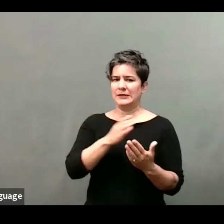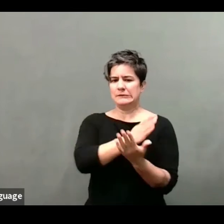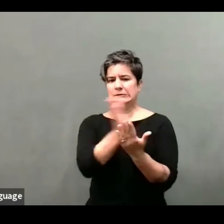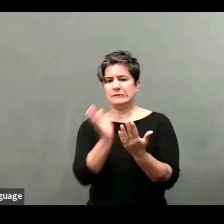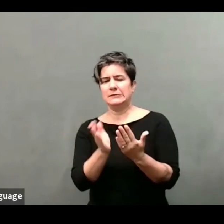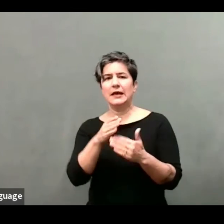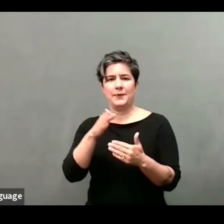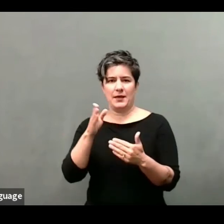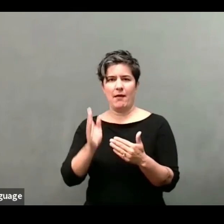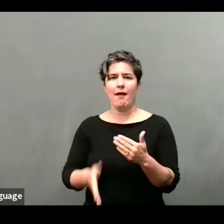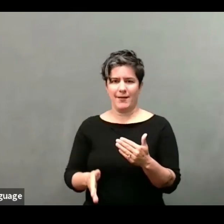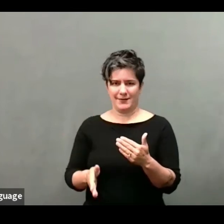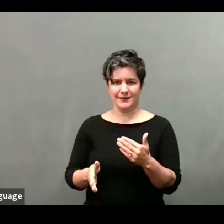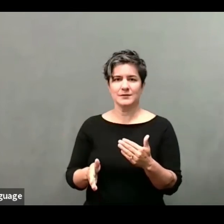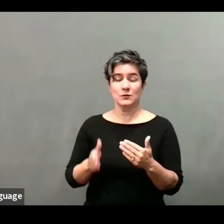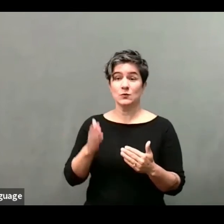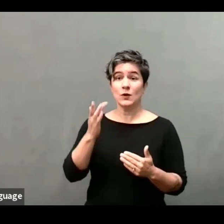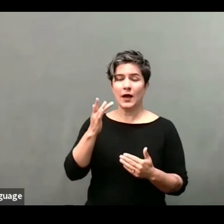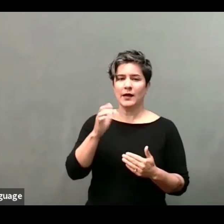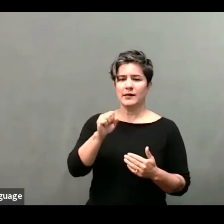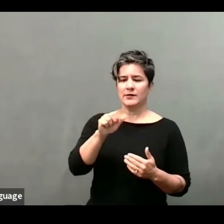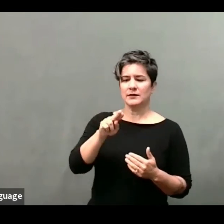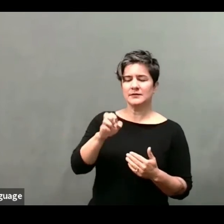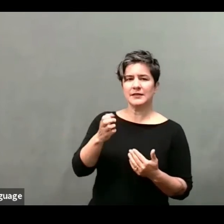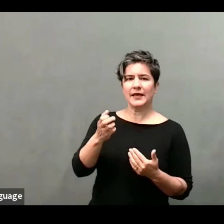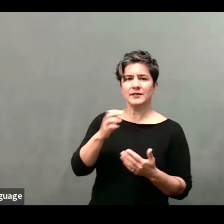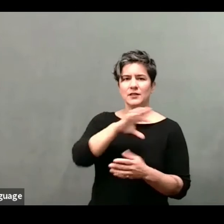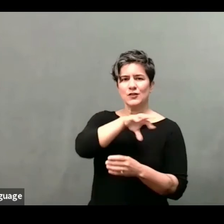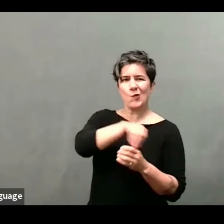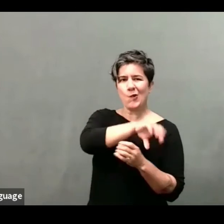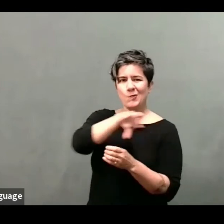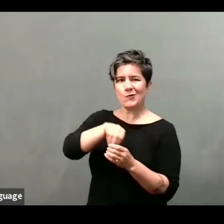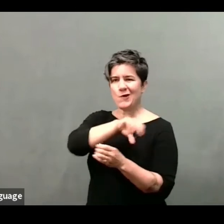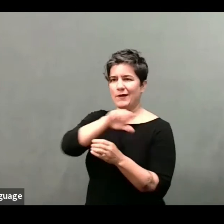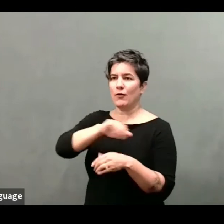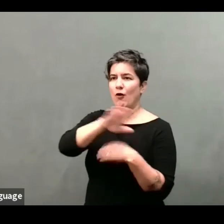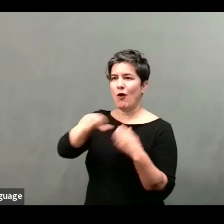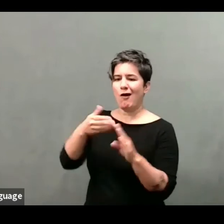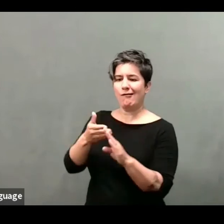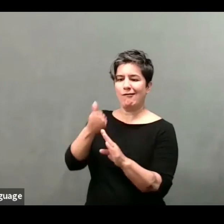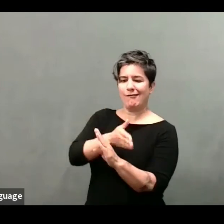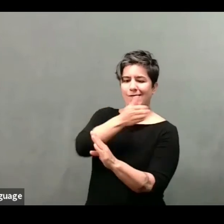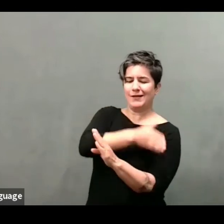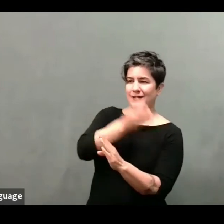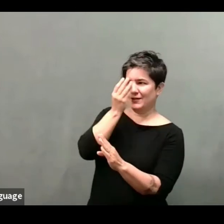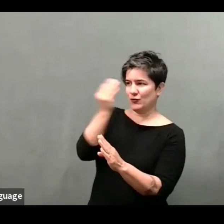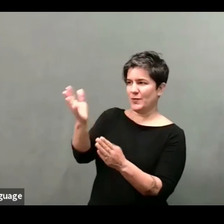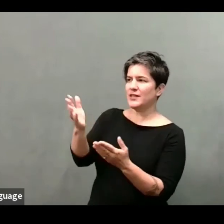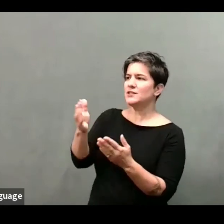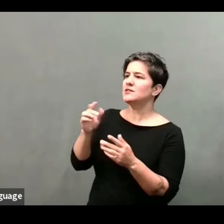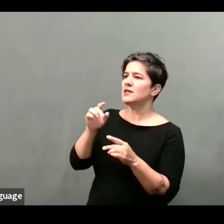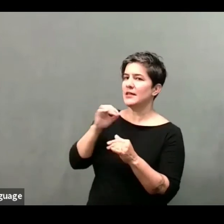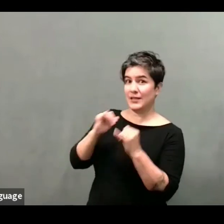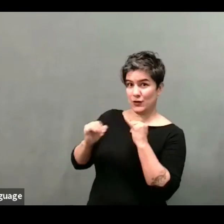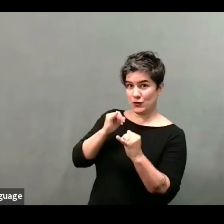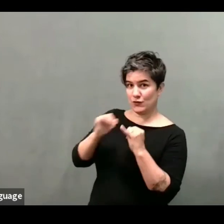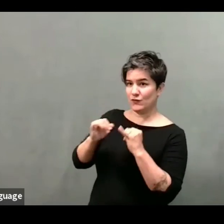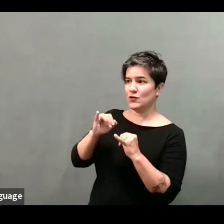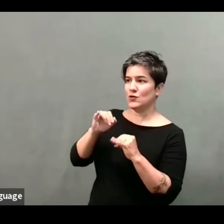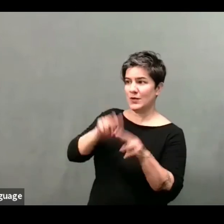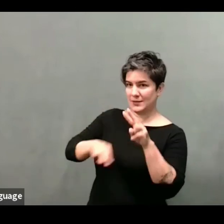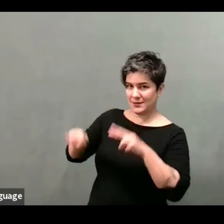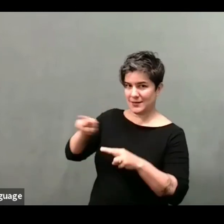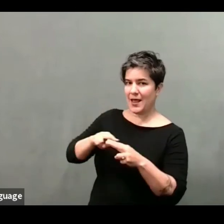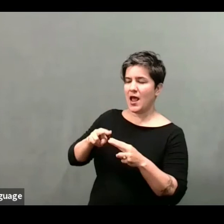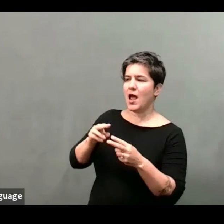that the SANE is incorporating all of the knowledge that they have gathered over the course of this exam in